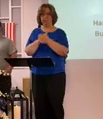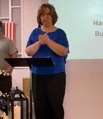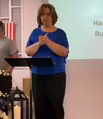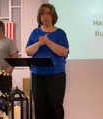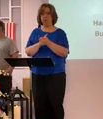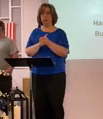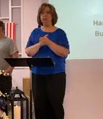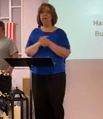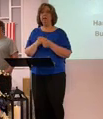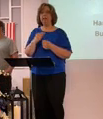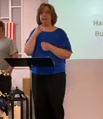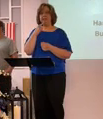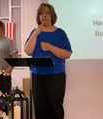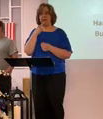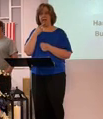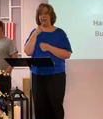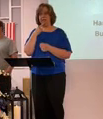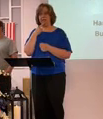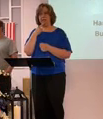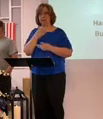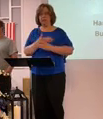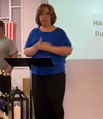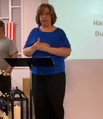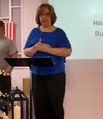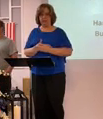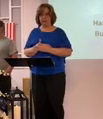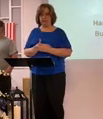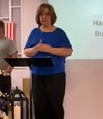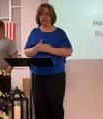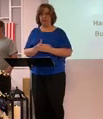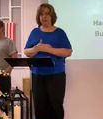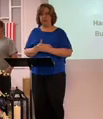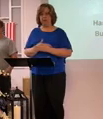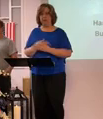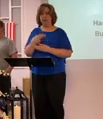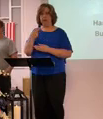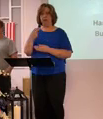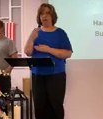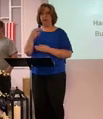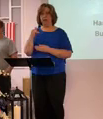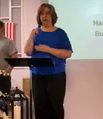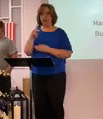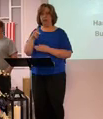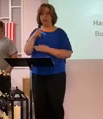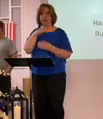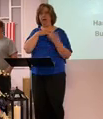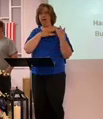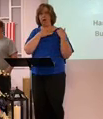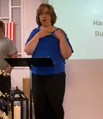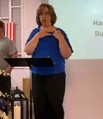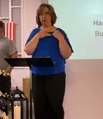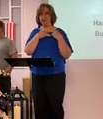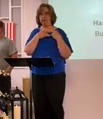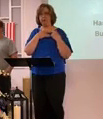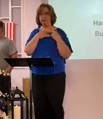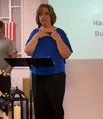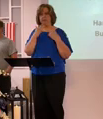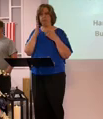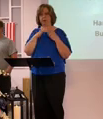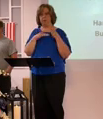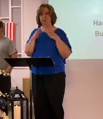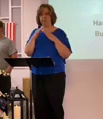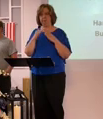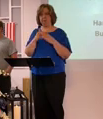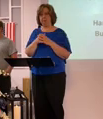confirmed that Joshua was diagnosed with hypoplastic left heart syndrome, which